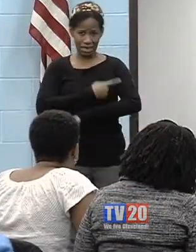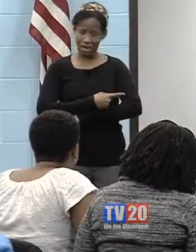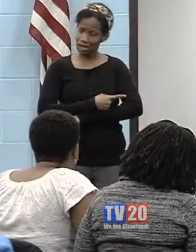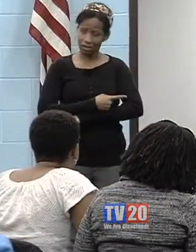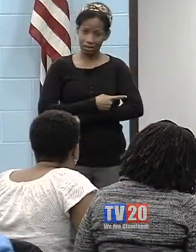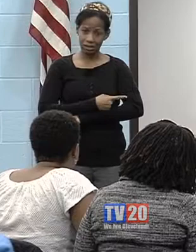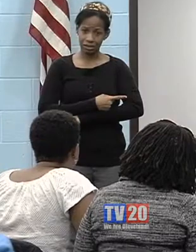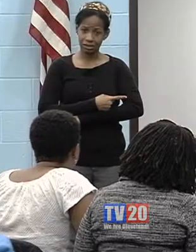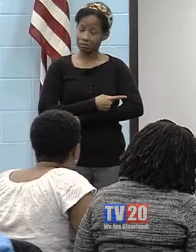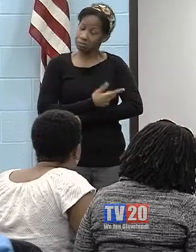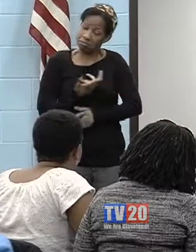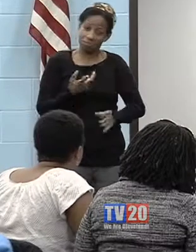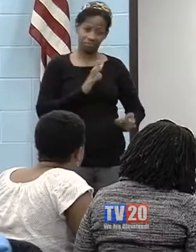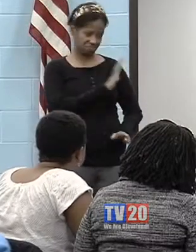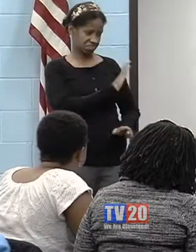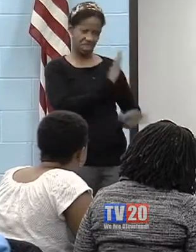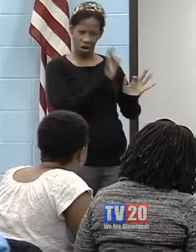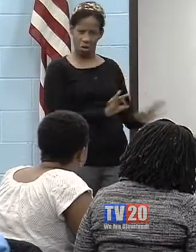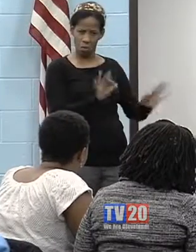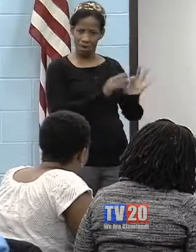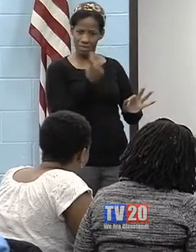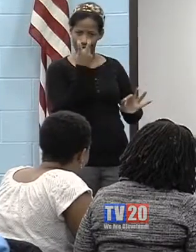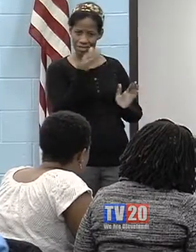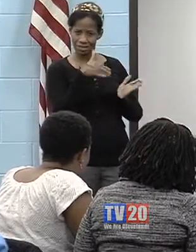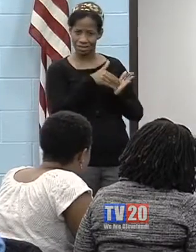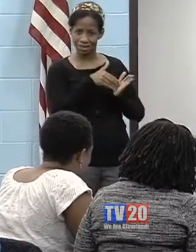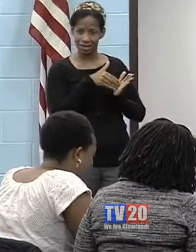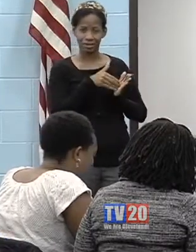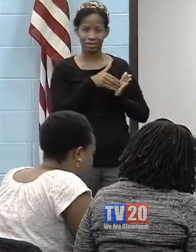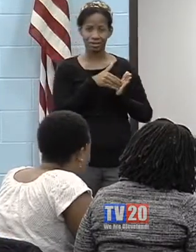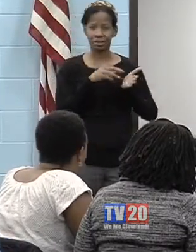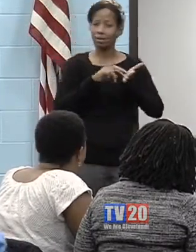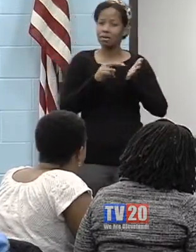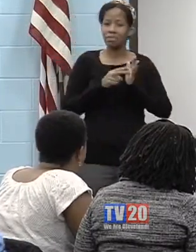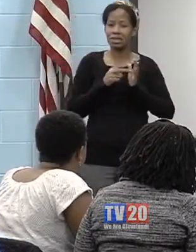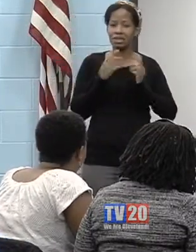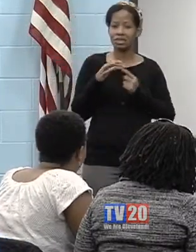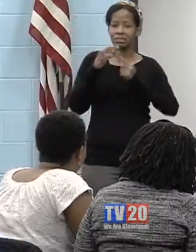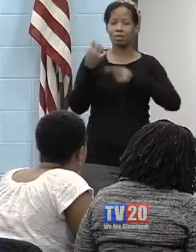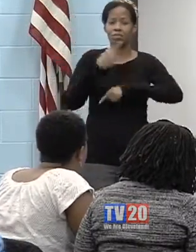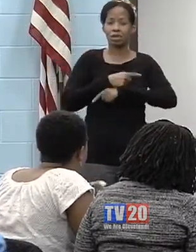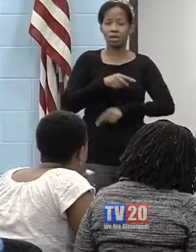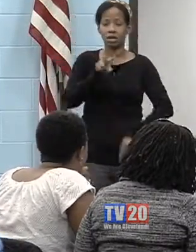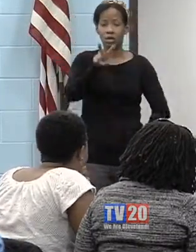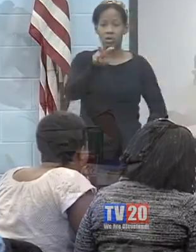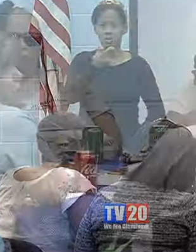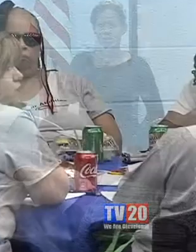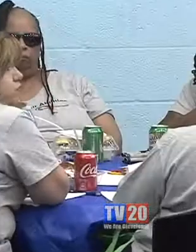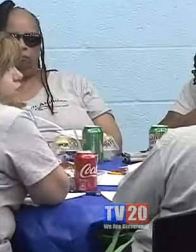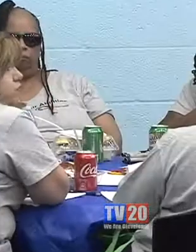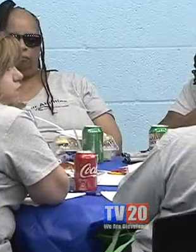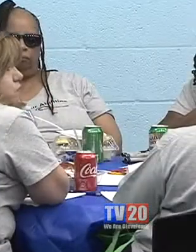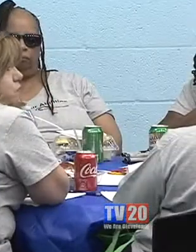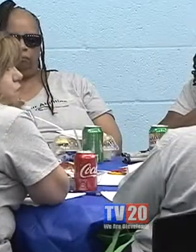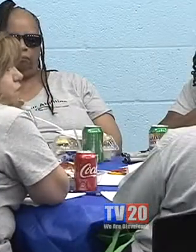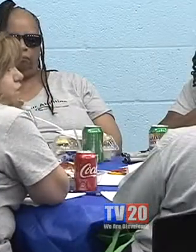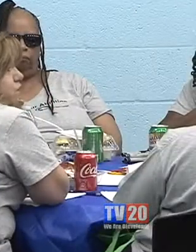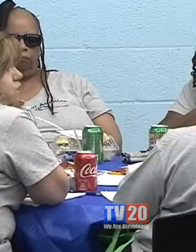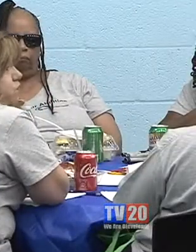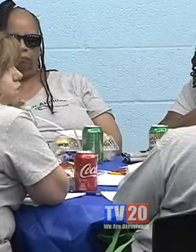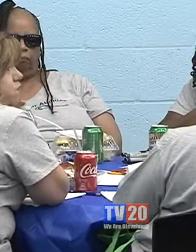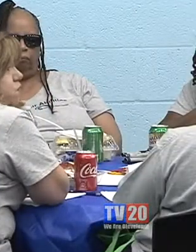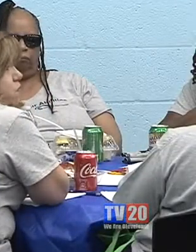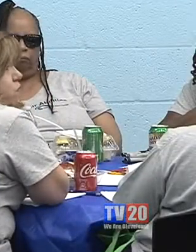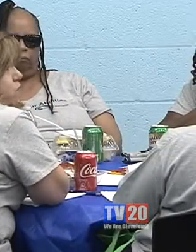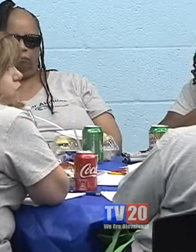we chose October 15th. According to the World Health Organization, around 285 million people around